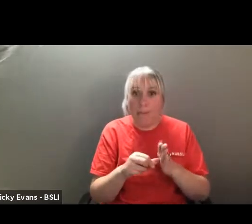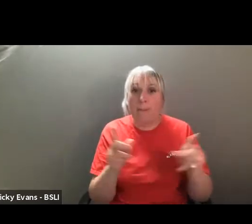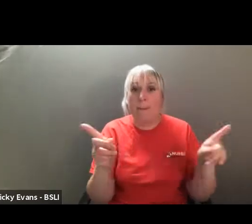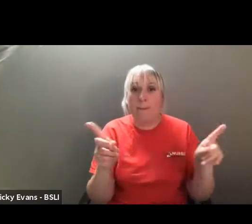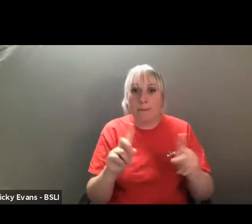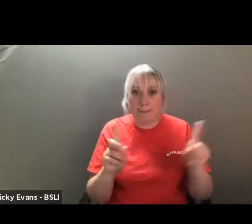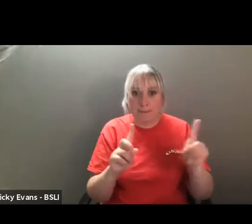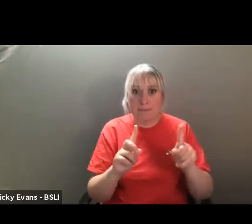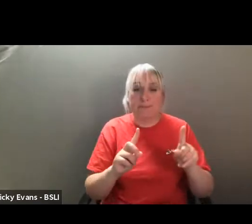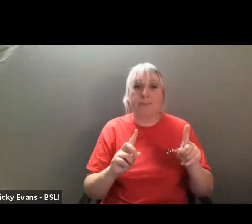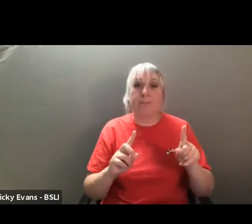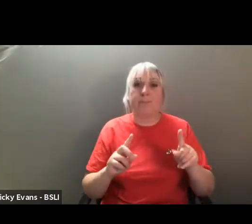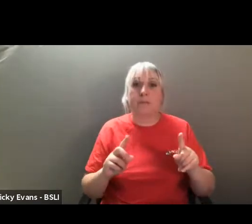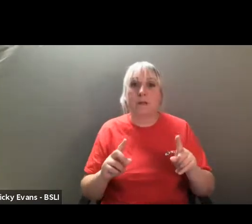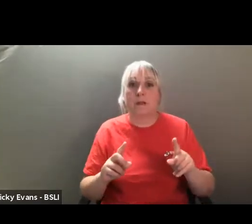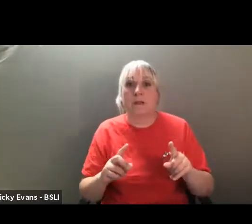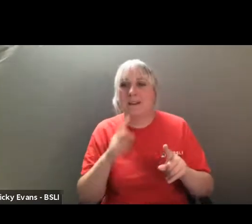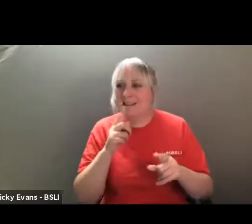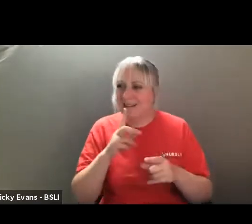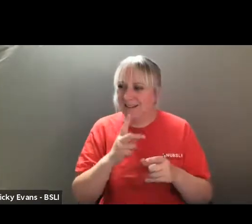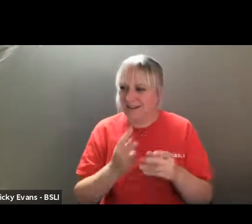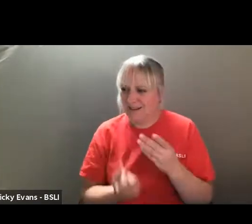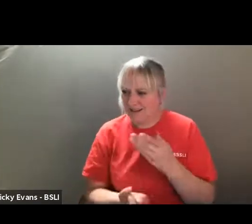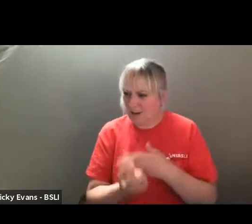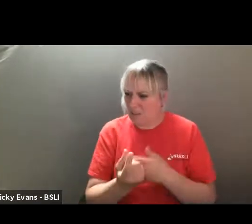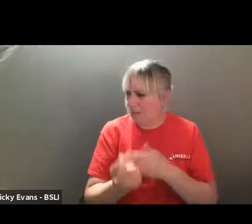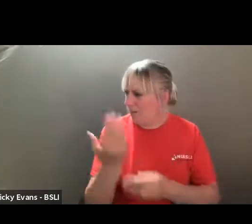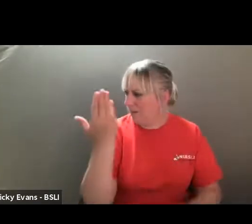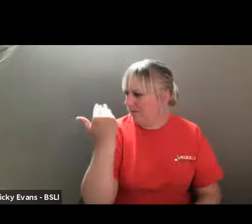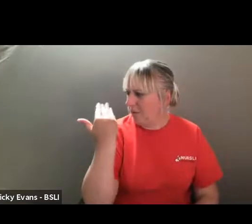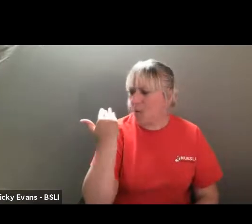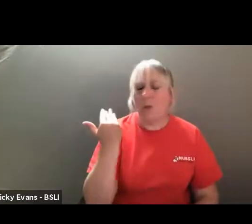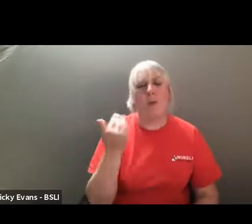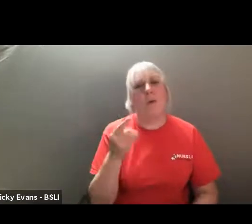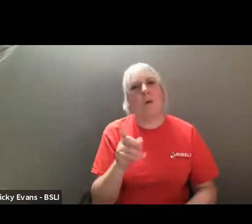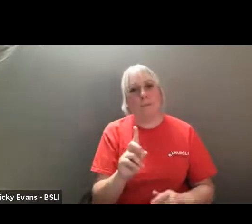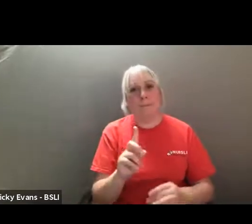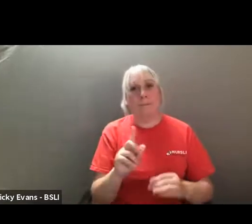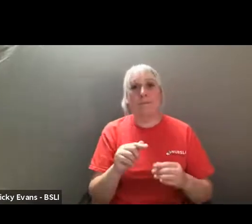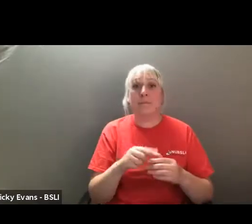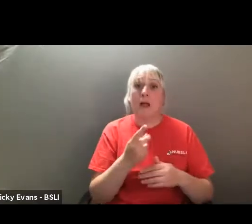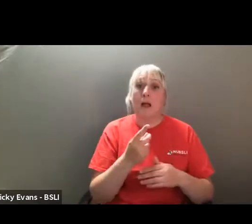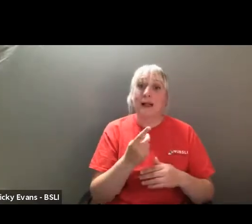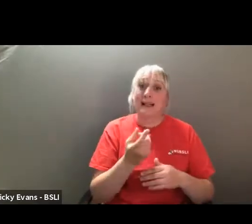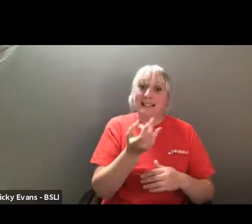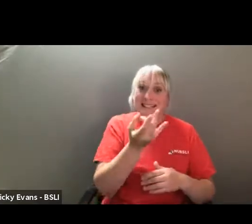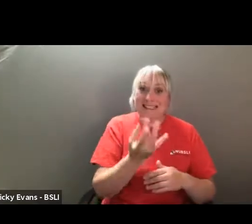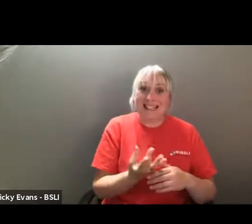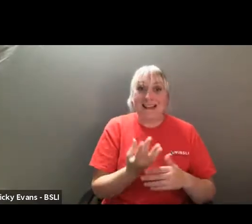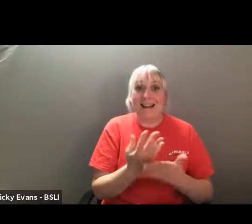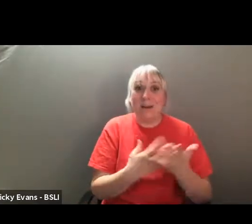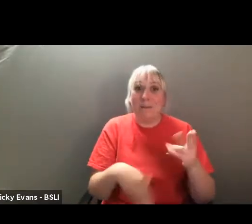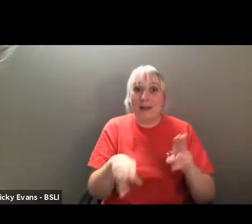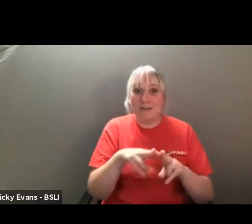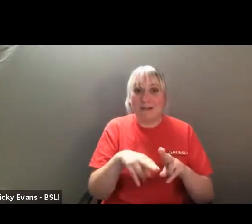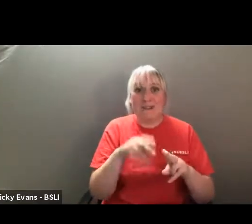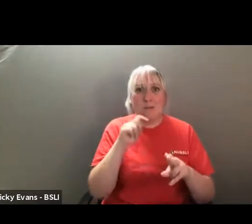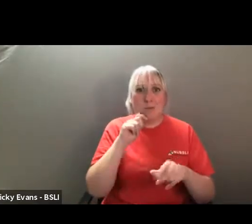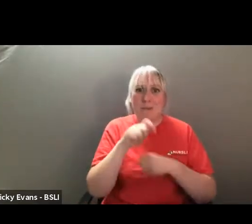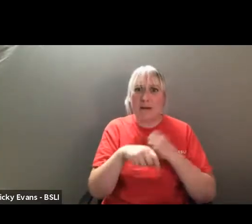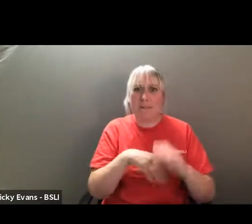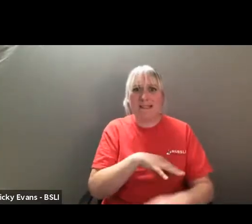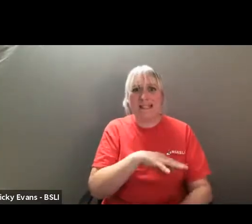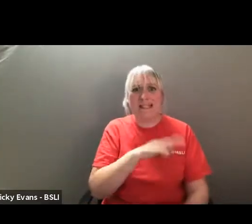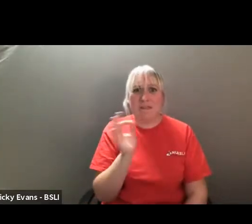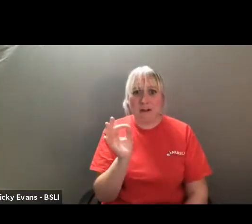in the past, and again, would not be overcome by this, is that lone parent households would be disadvantaged, because any household with